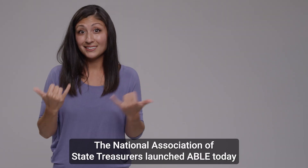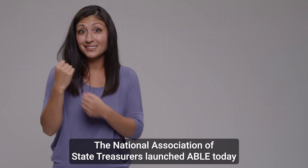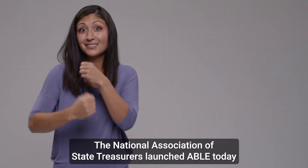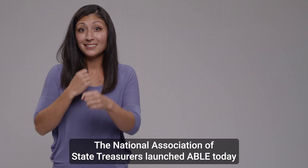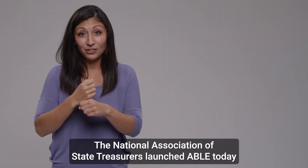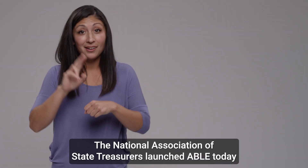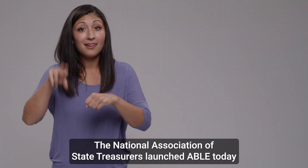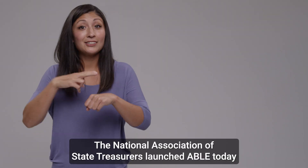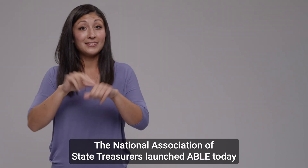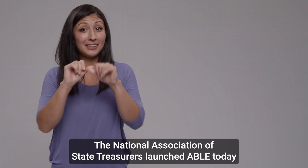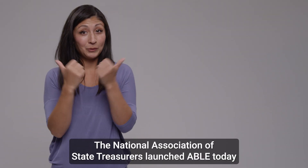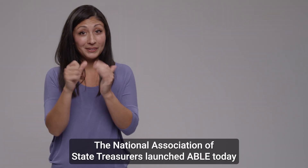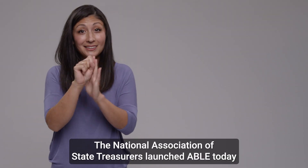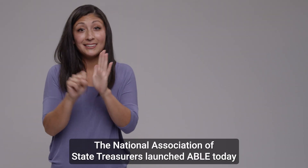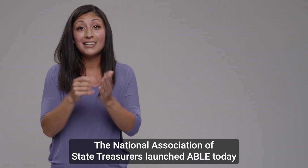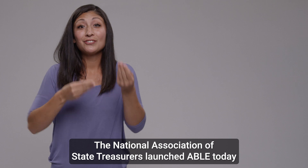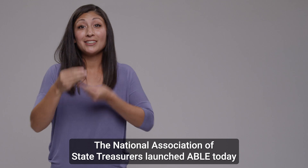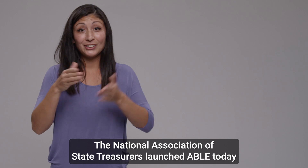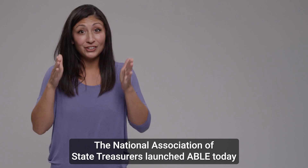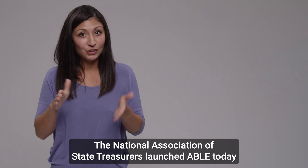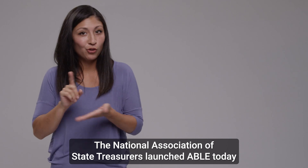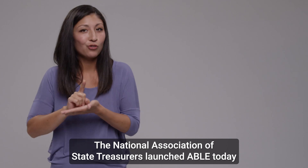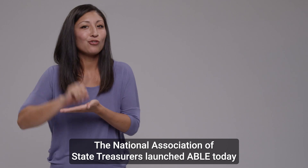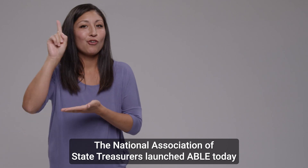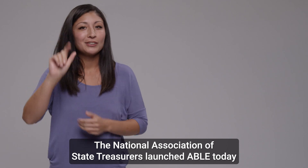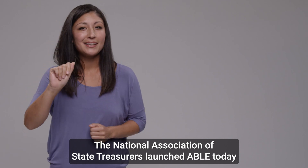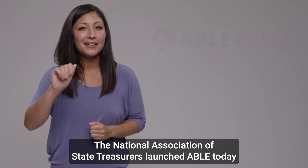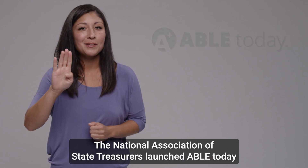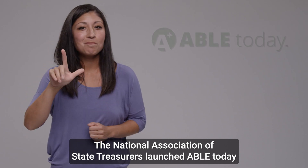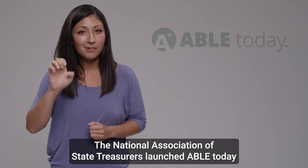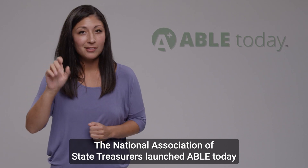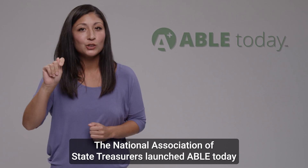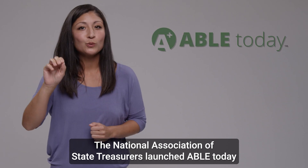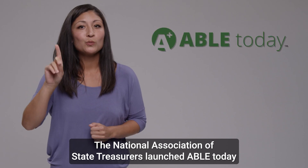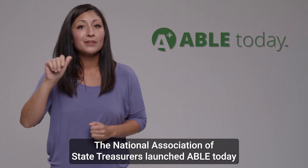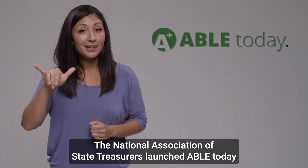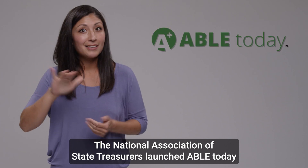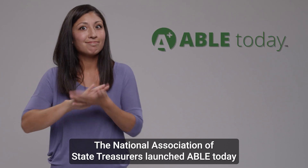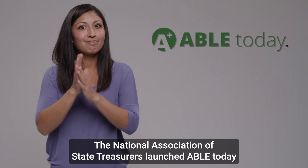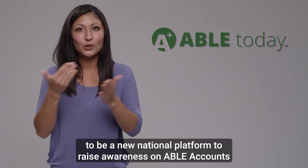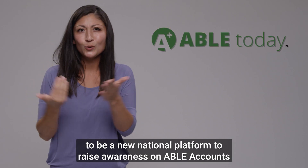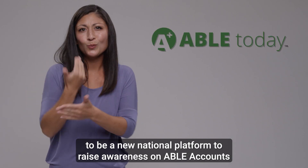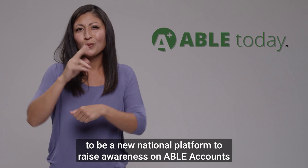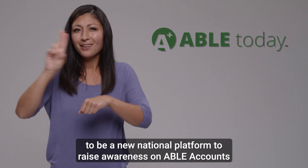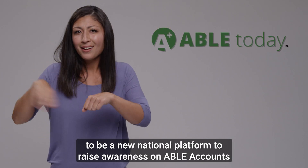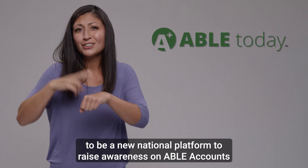The National Association of State Treasurers launched Able Today to be a